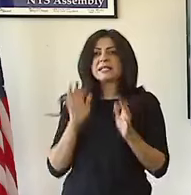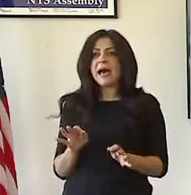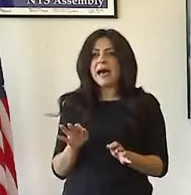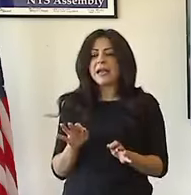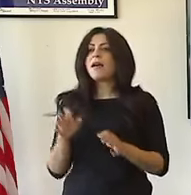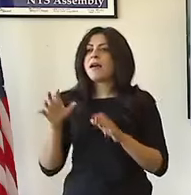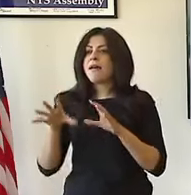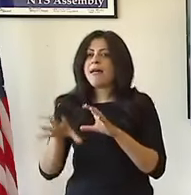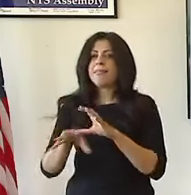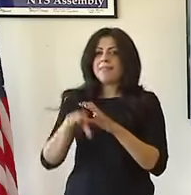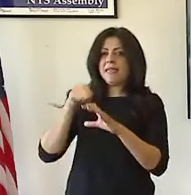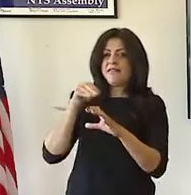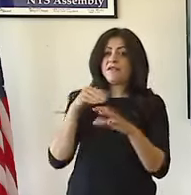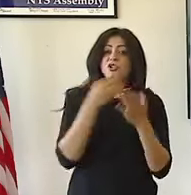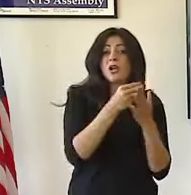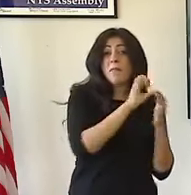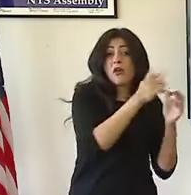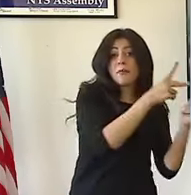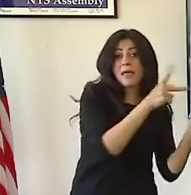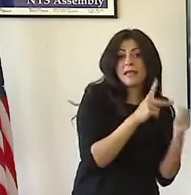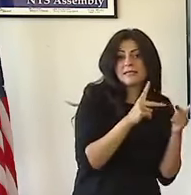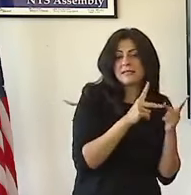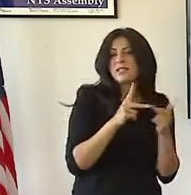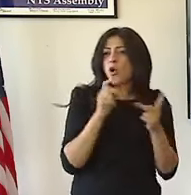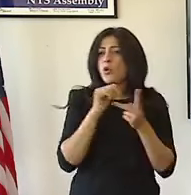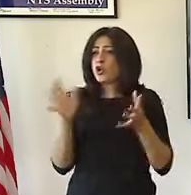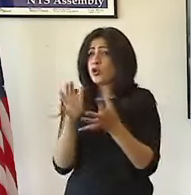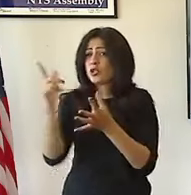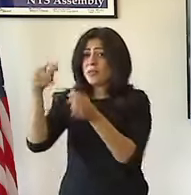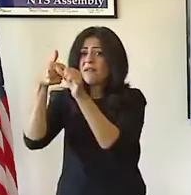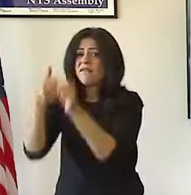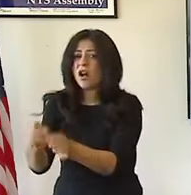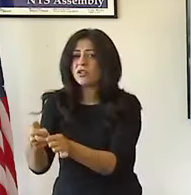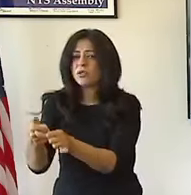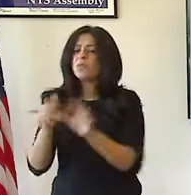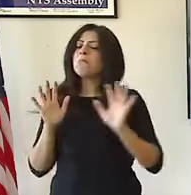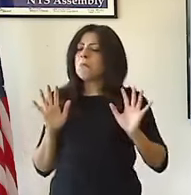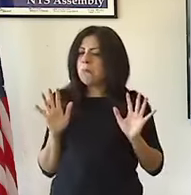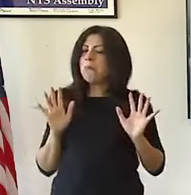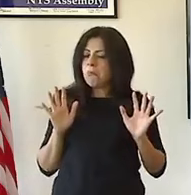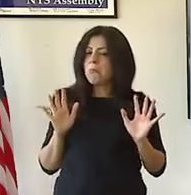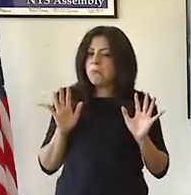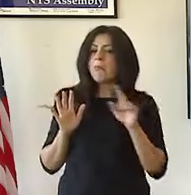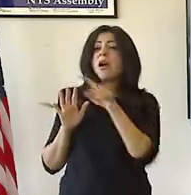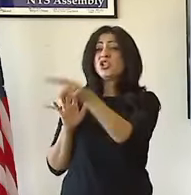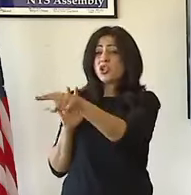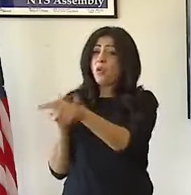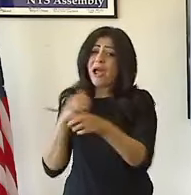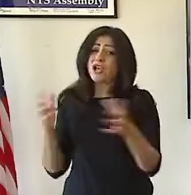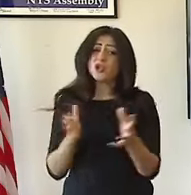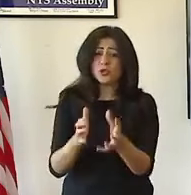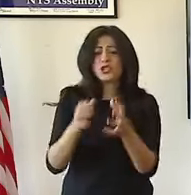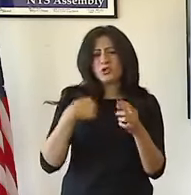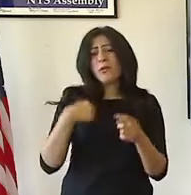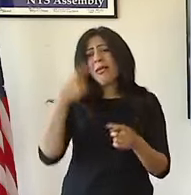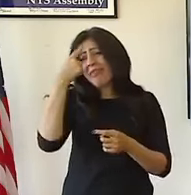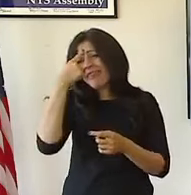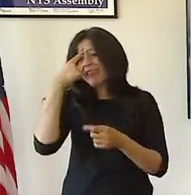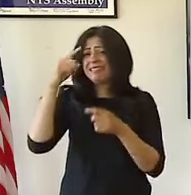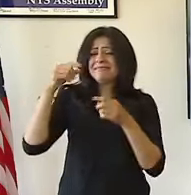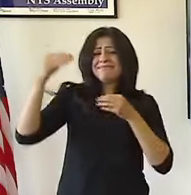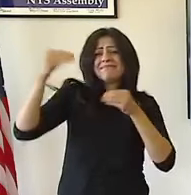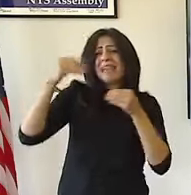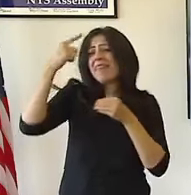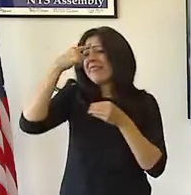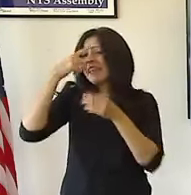encourage they do that and use that choice. I say the same thing to employees. Please, at the end of the day, take the step to be considerate. These, first